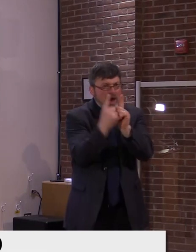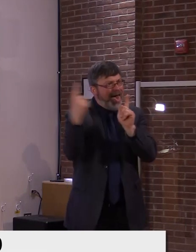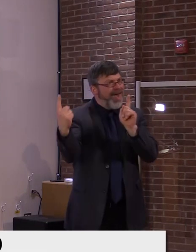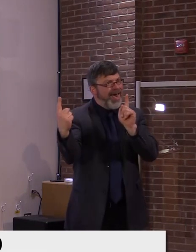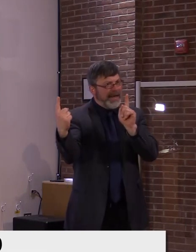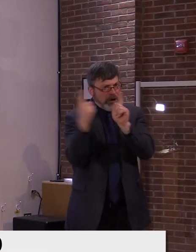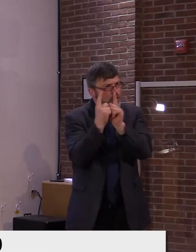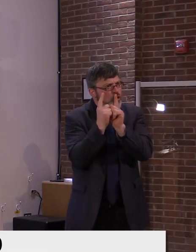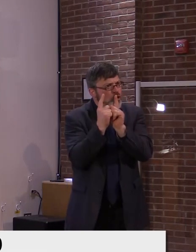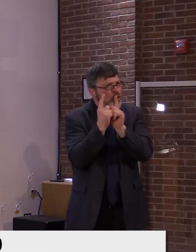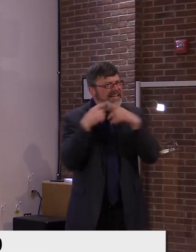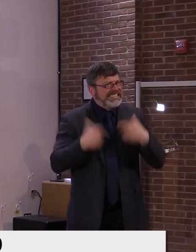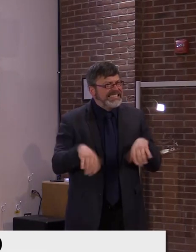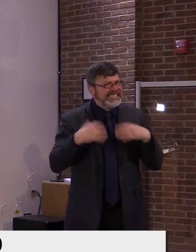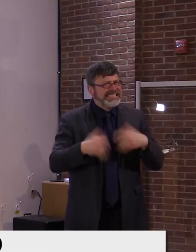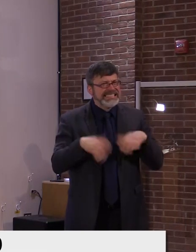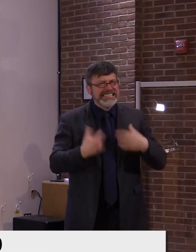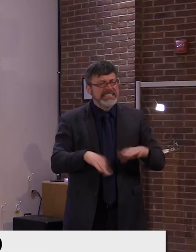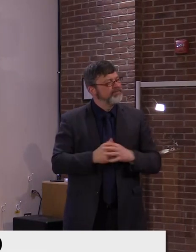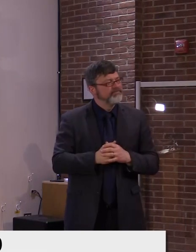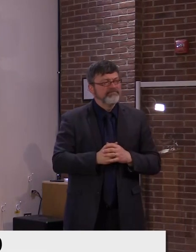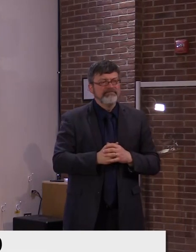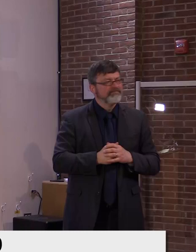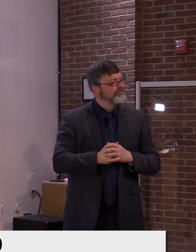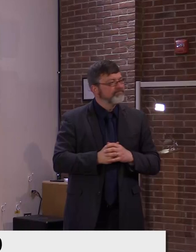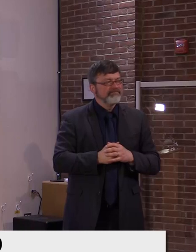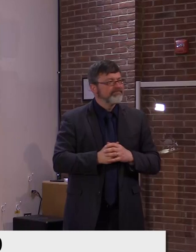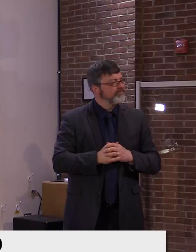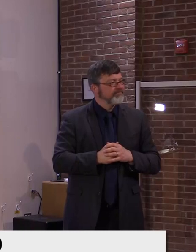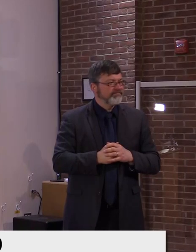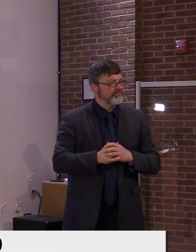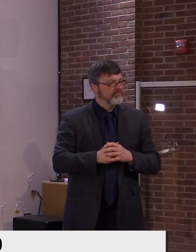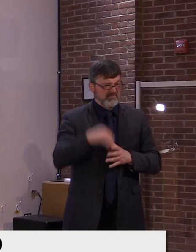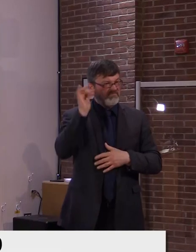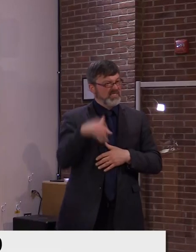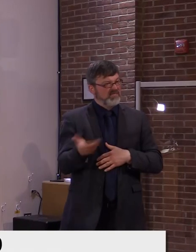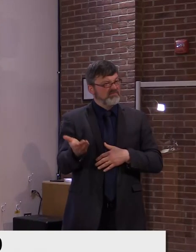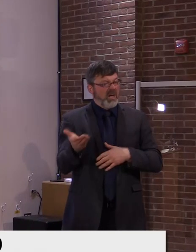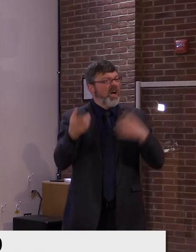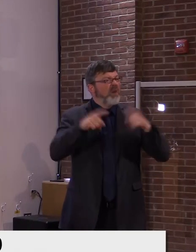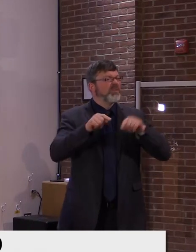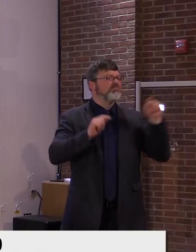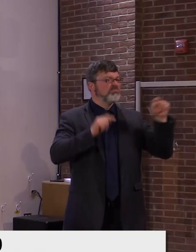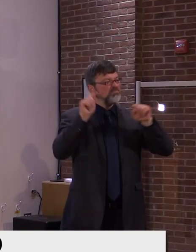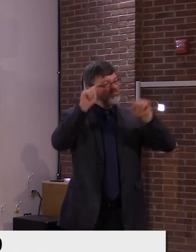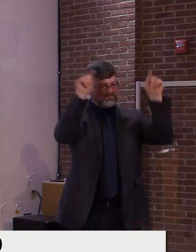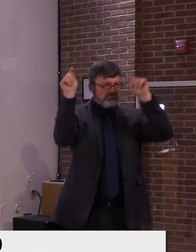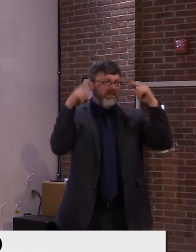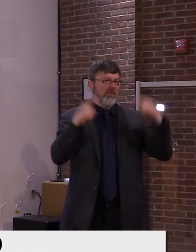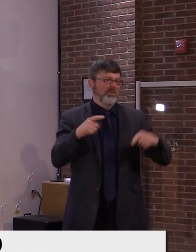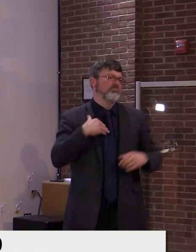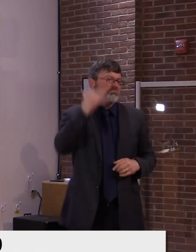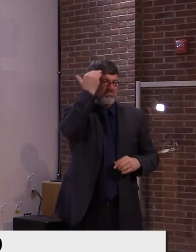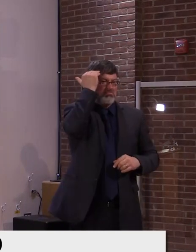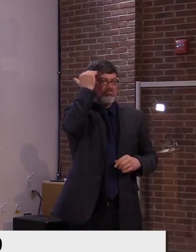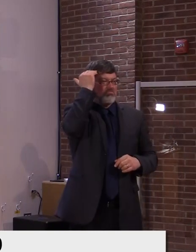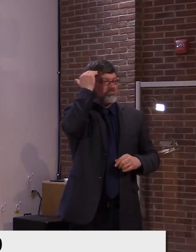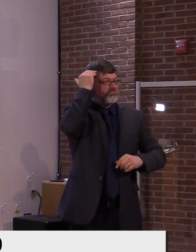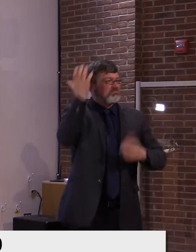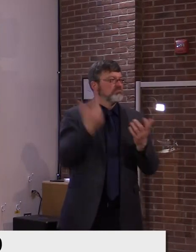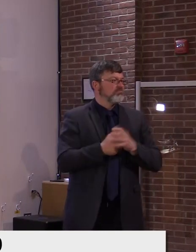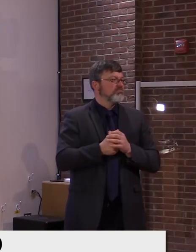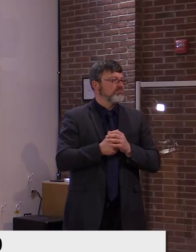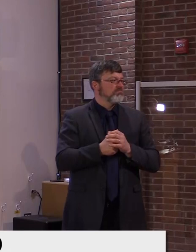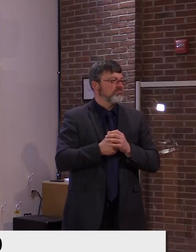Burlington. It's probably just one example of many going on around the state, certainly around the country,